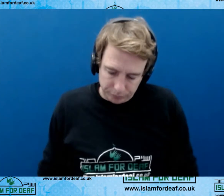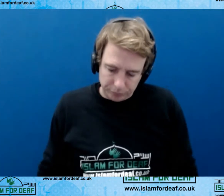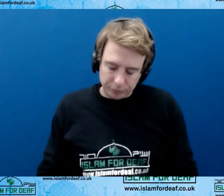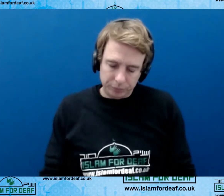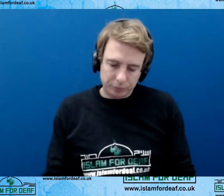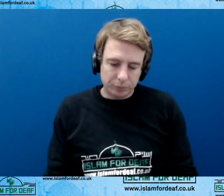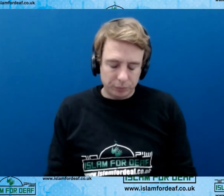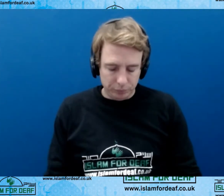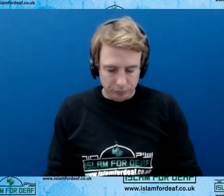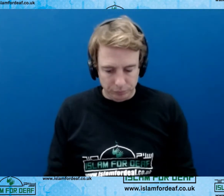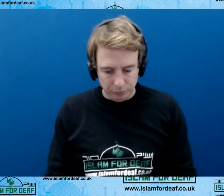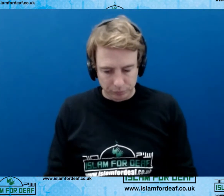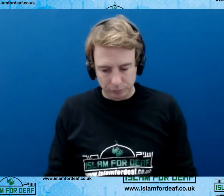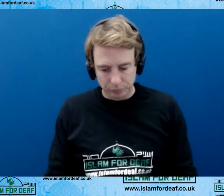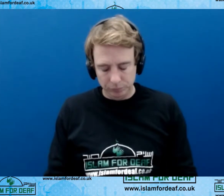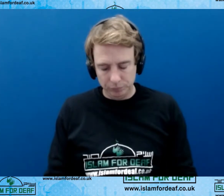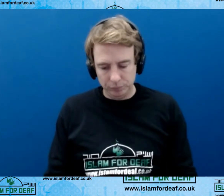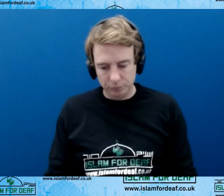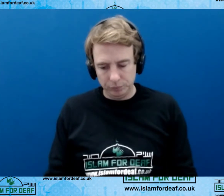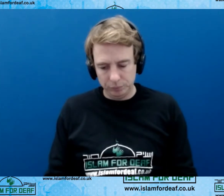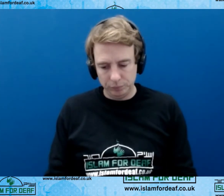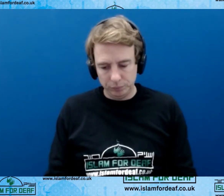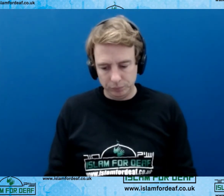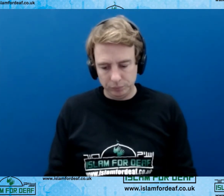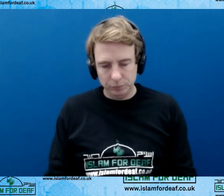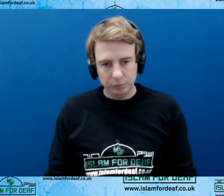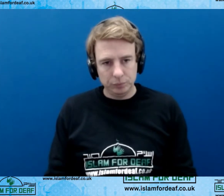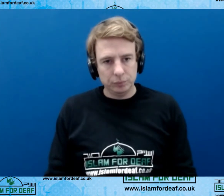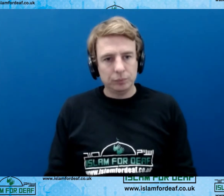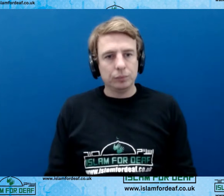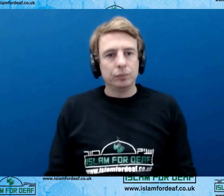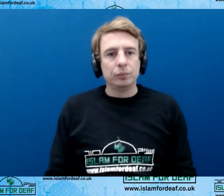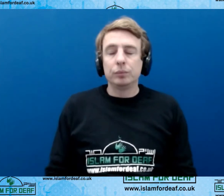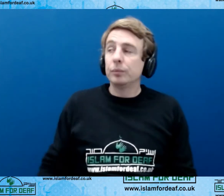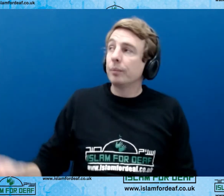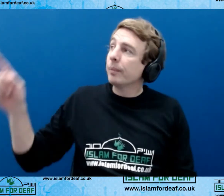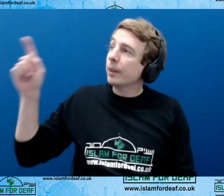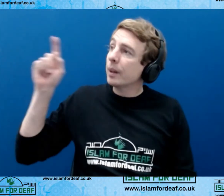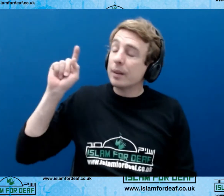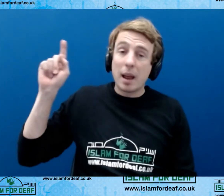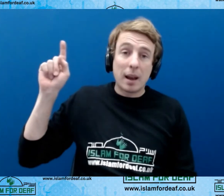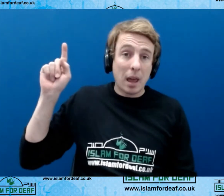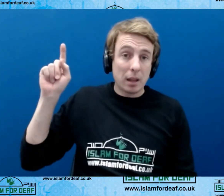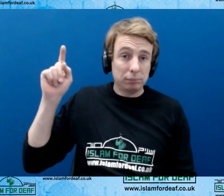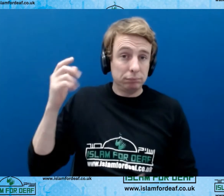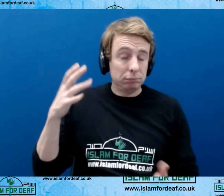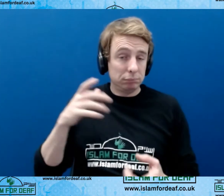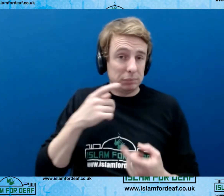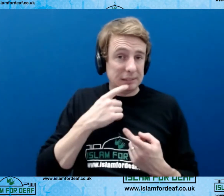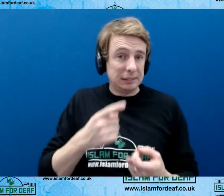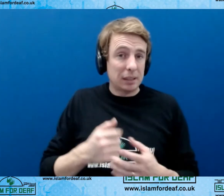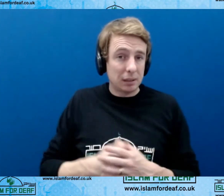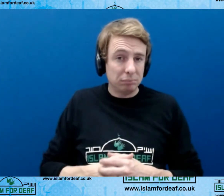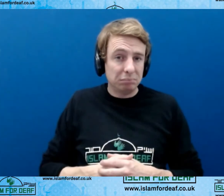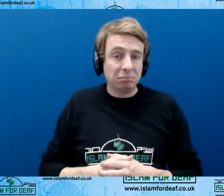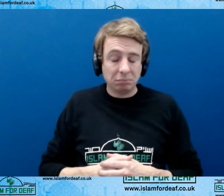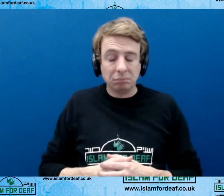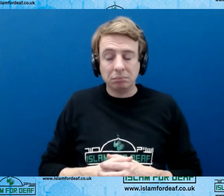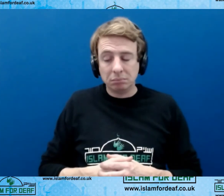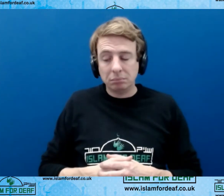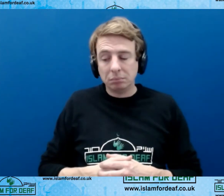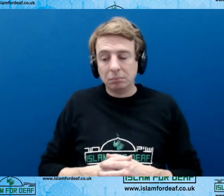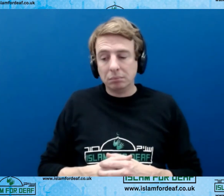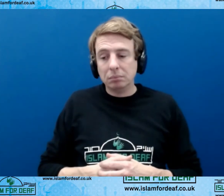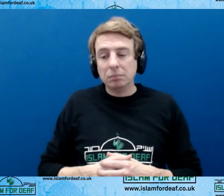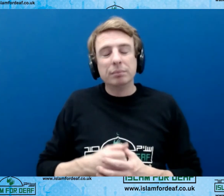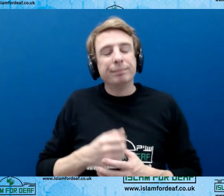And then Allah the Most High, He emphasizes their miserliness by saying there are those who withhold small acts of